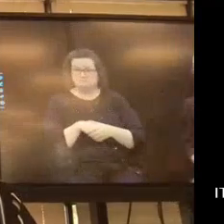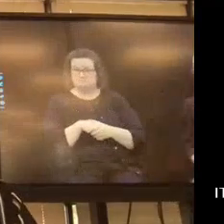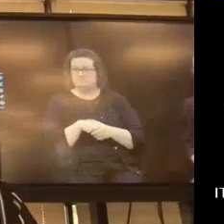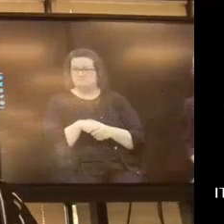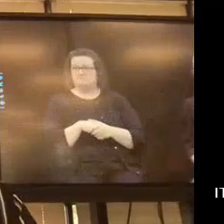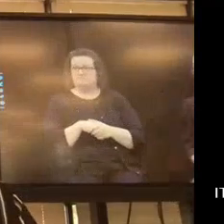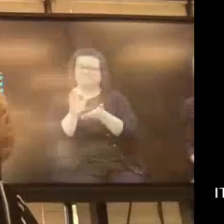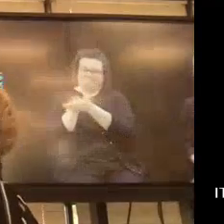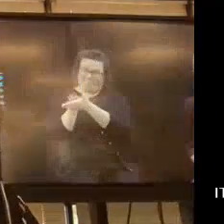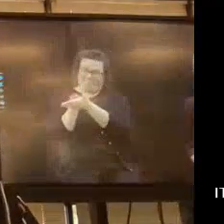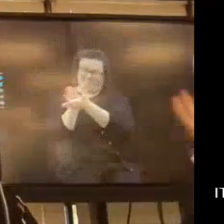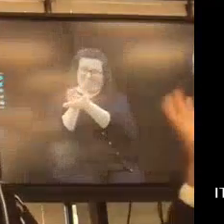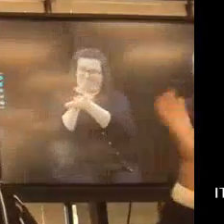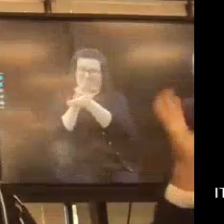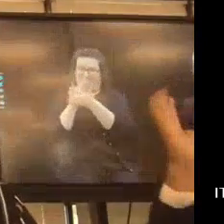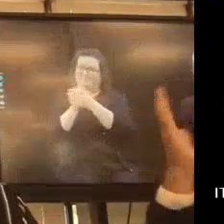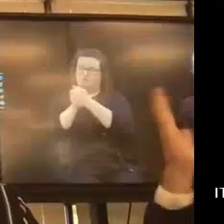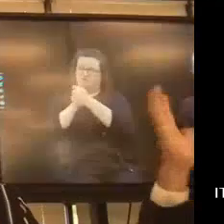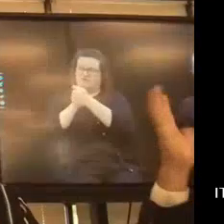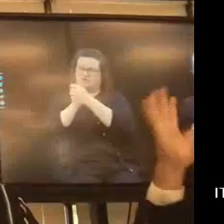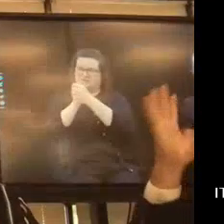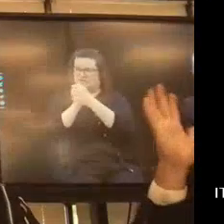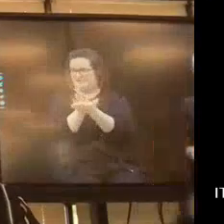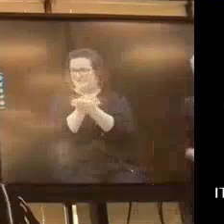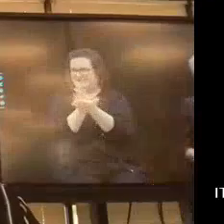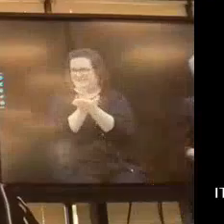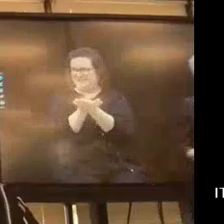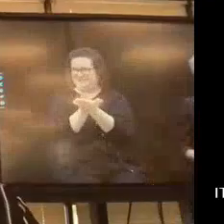Turner, board chair. I was